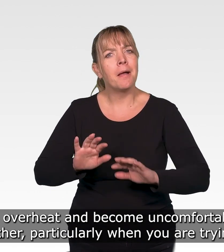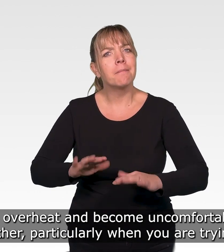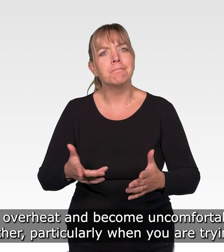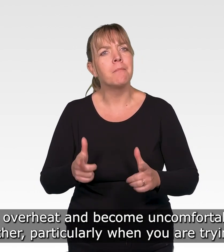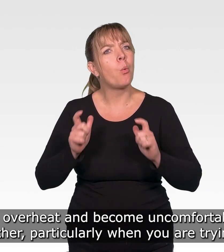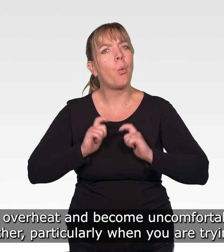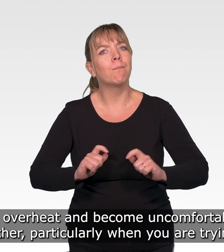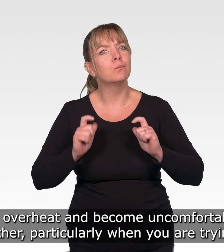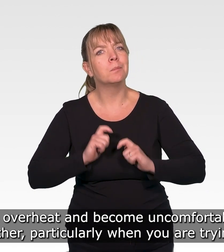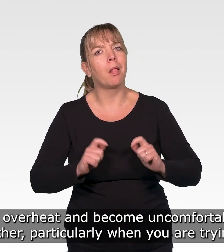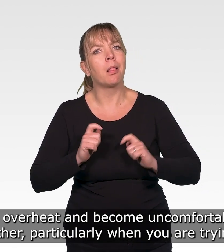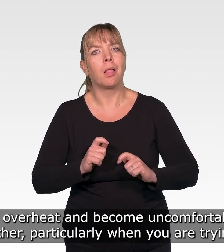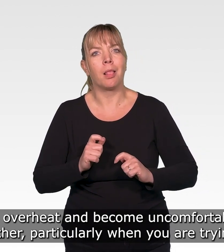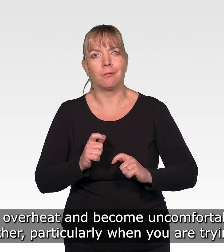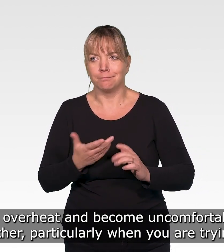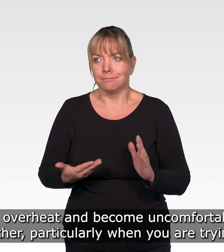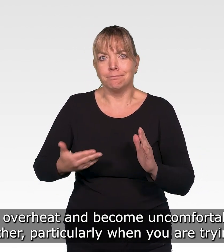particularly when you are trying to sleep.